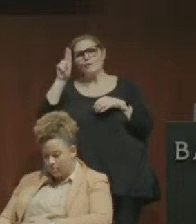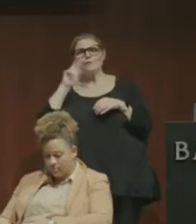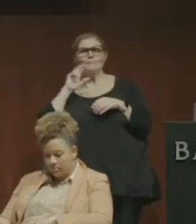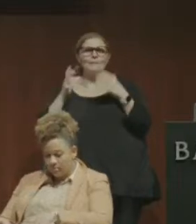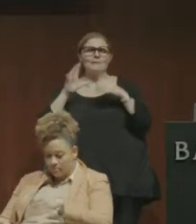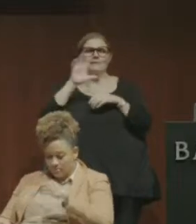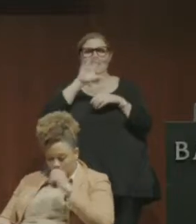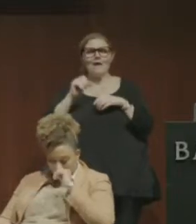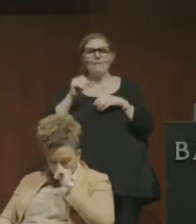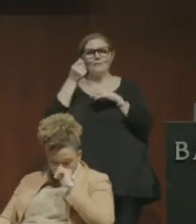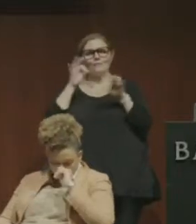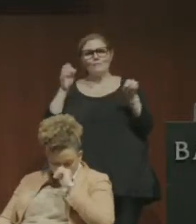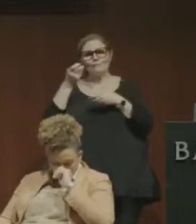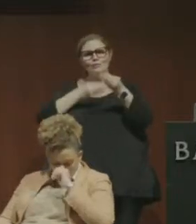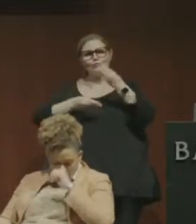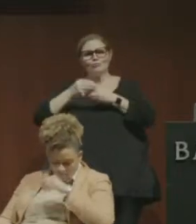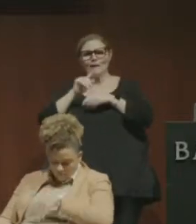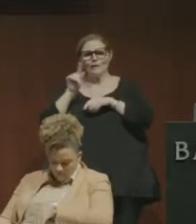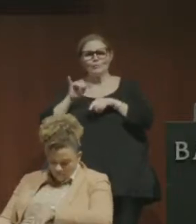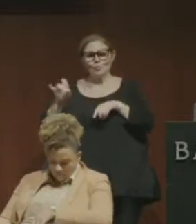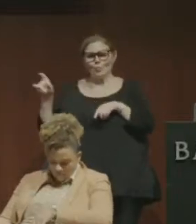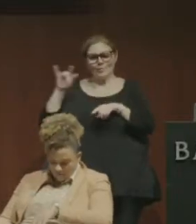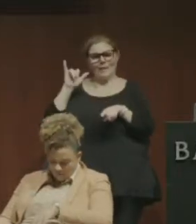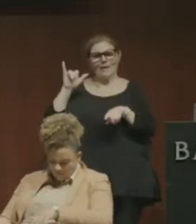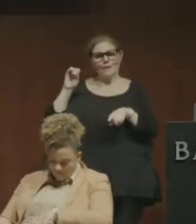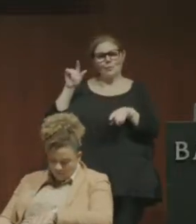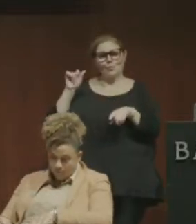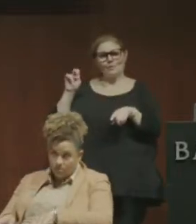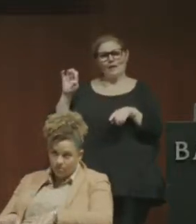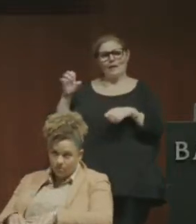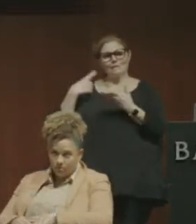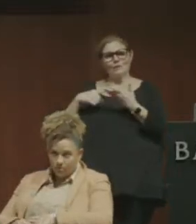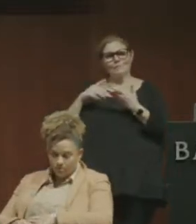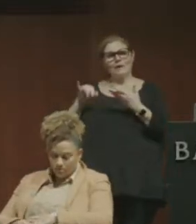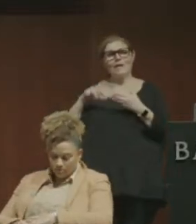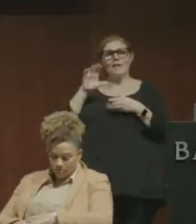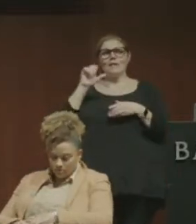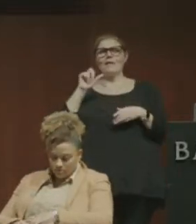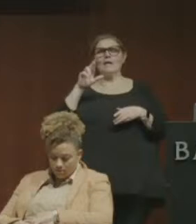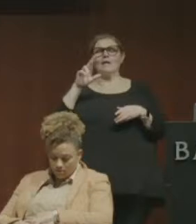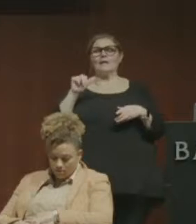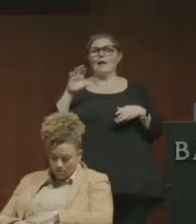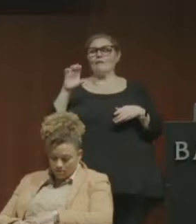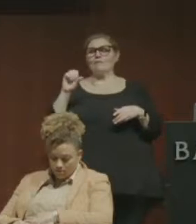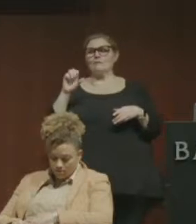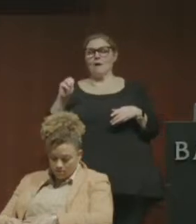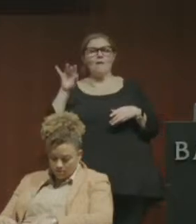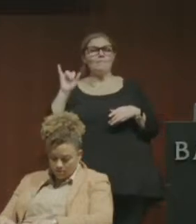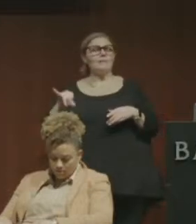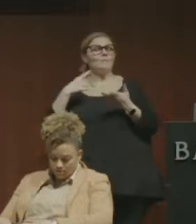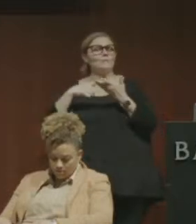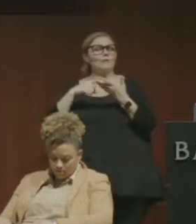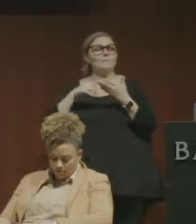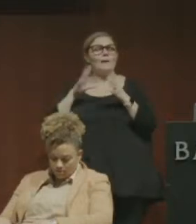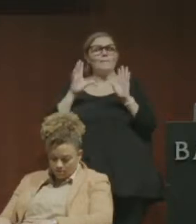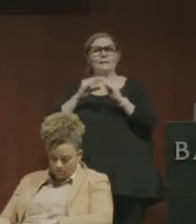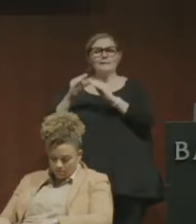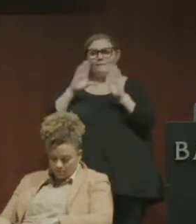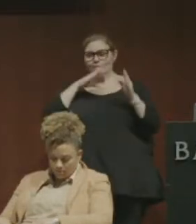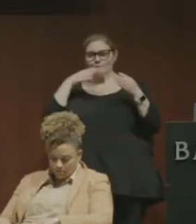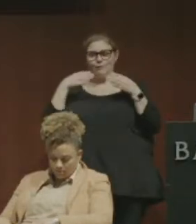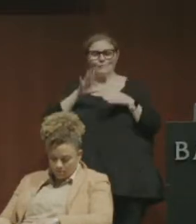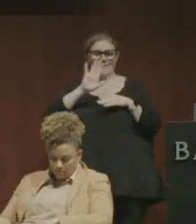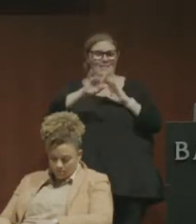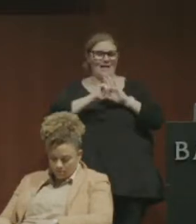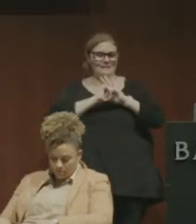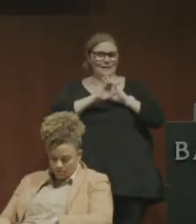Trade Zone that Yolande was talking about. And CARICOM was hosting meetings focused on what was